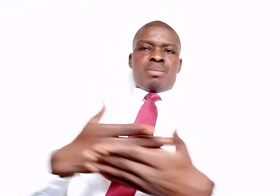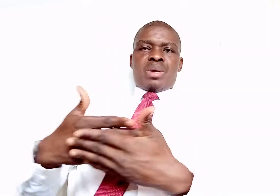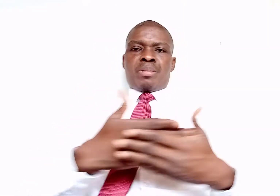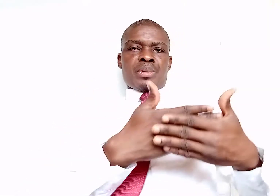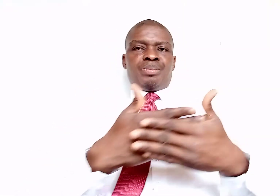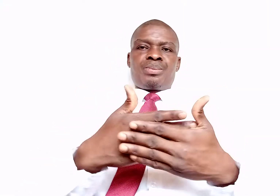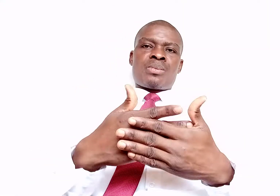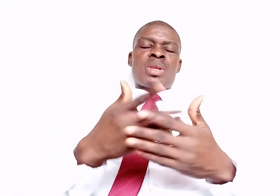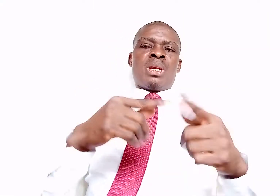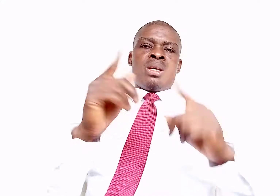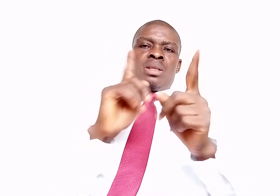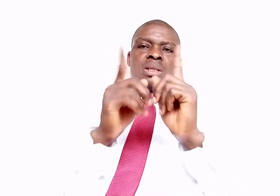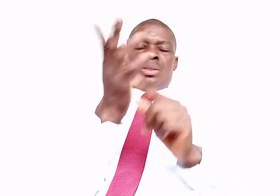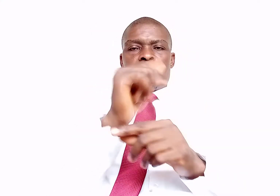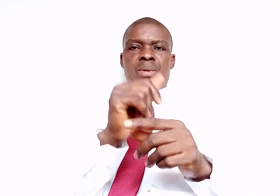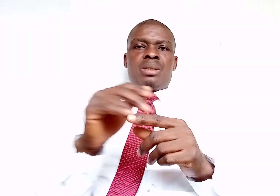let's talk about the male reproductive system.